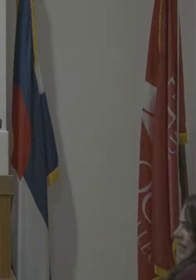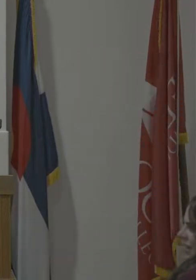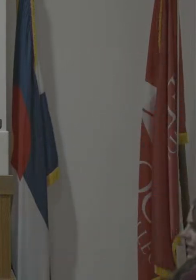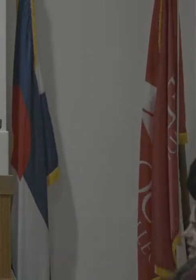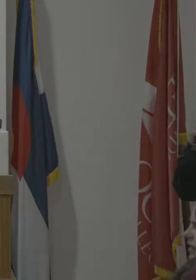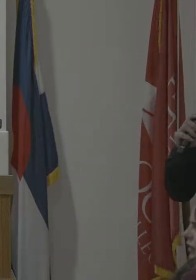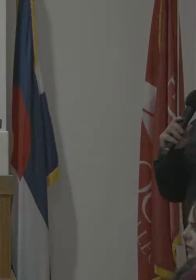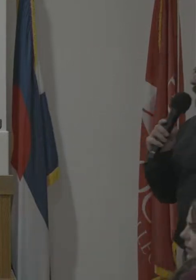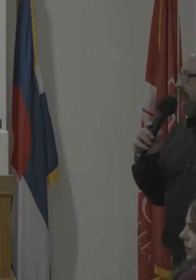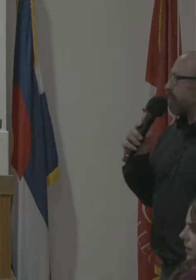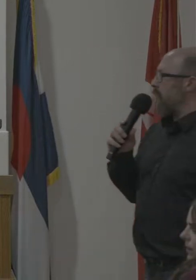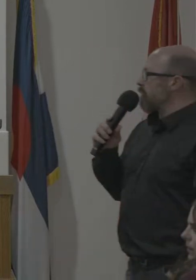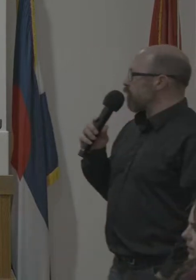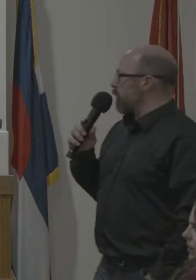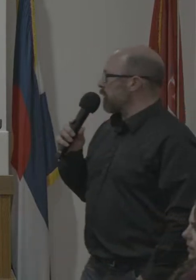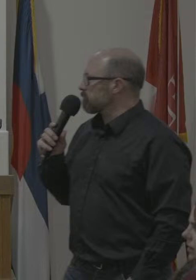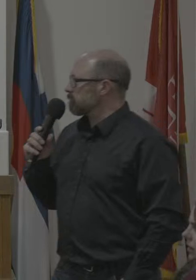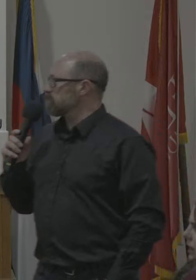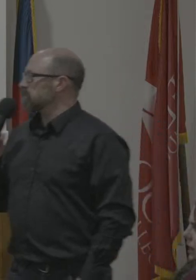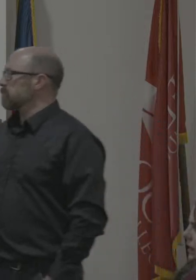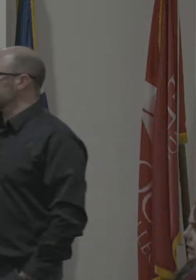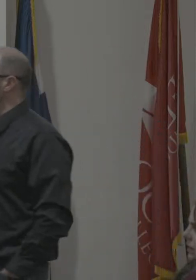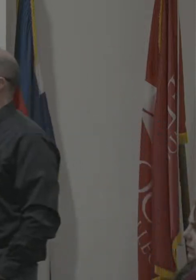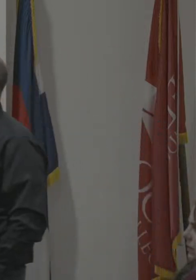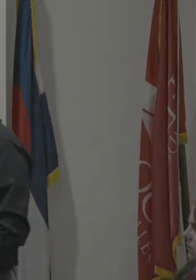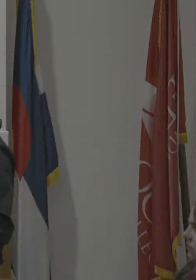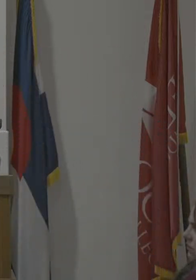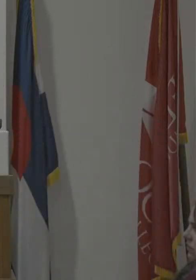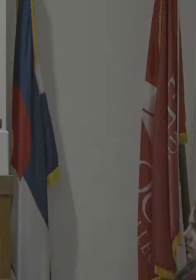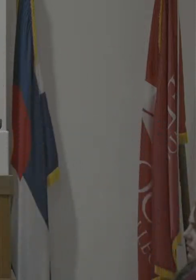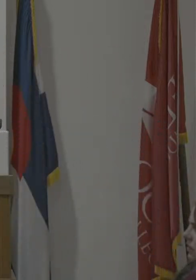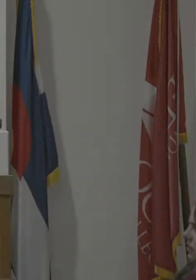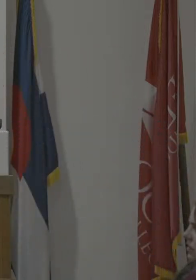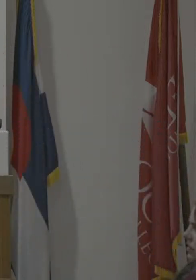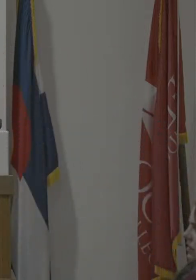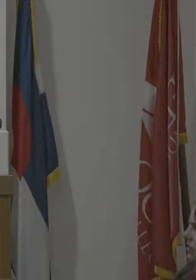comfortable as we begin this at 5:40.